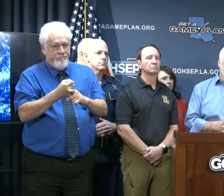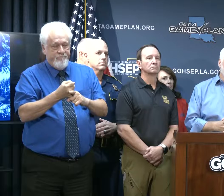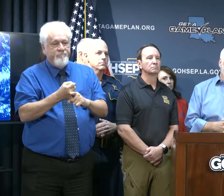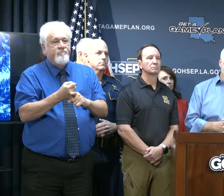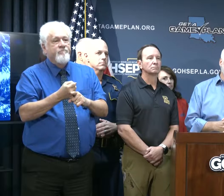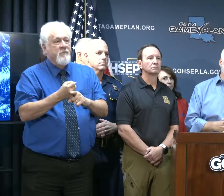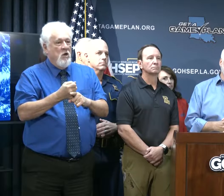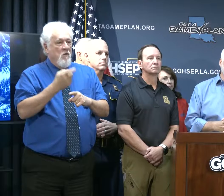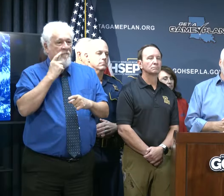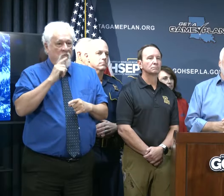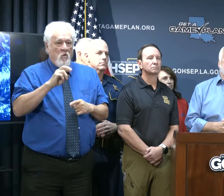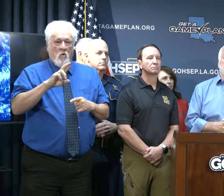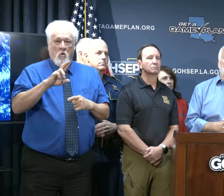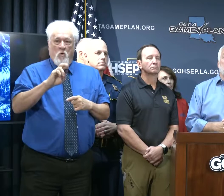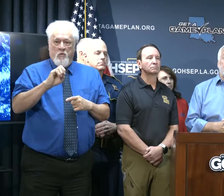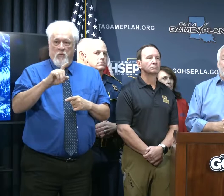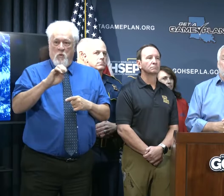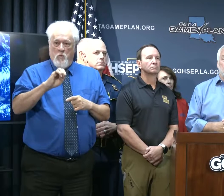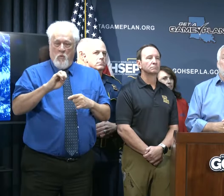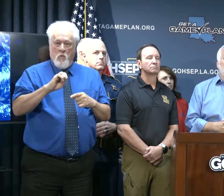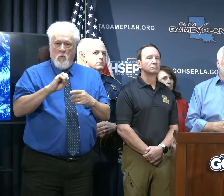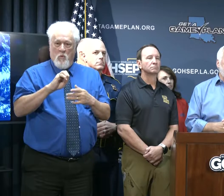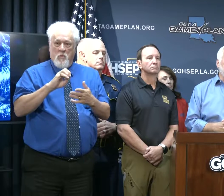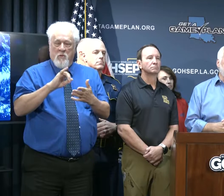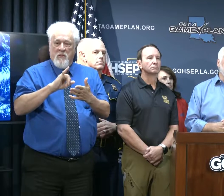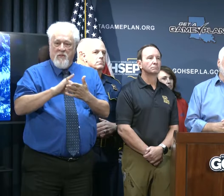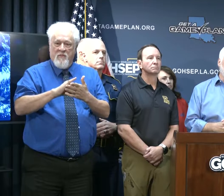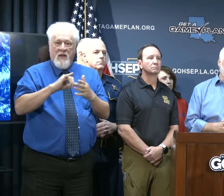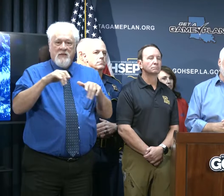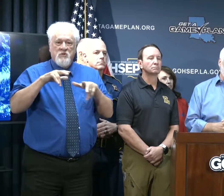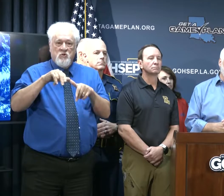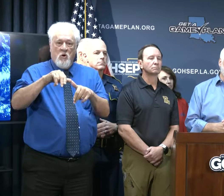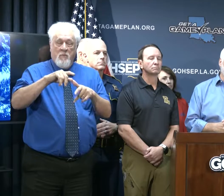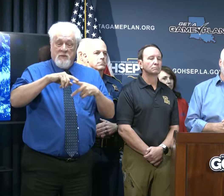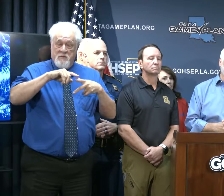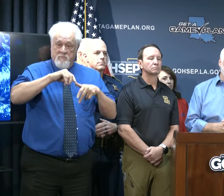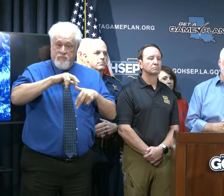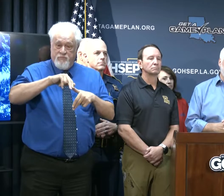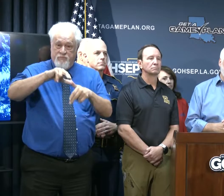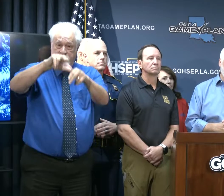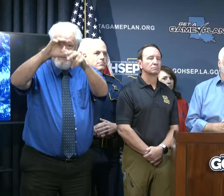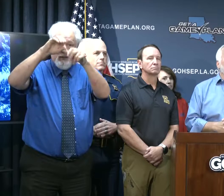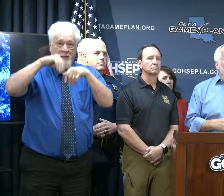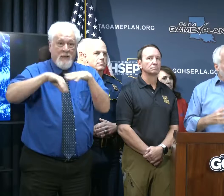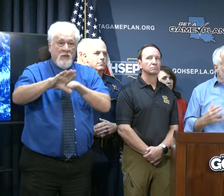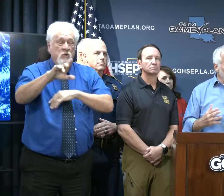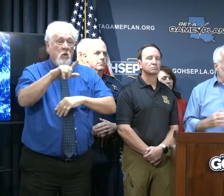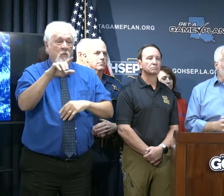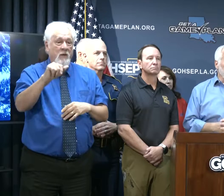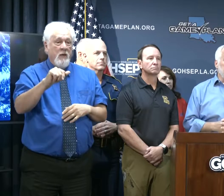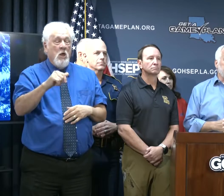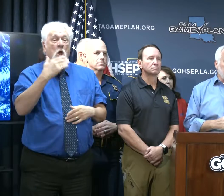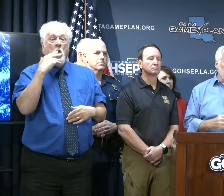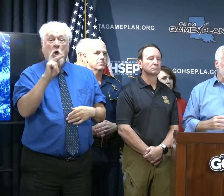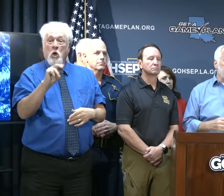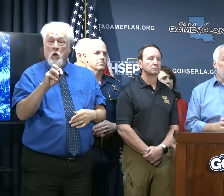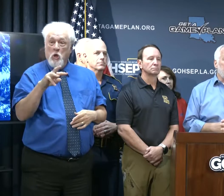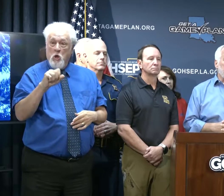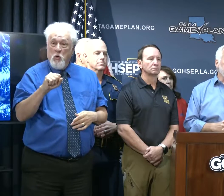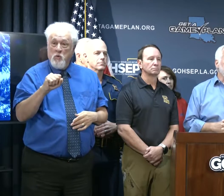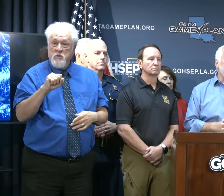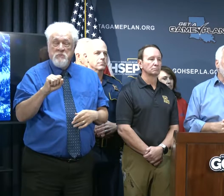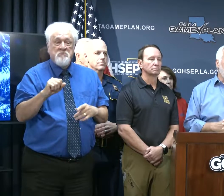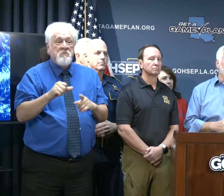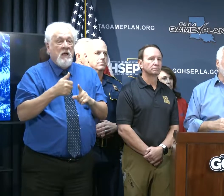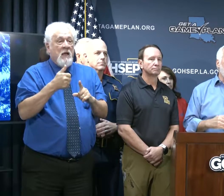the role of that storm as it rolls into south central and southeastern Louisiana. The good news here is it comes in at